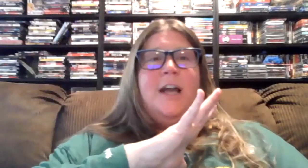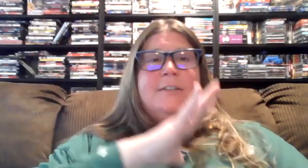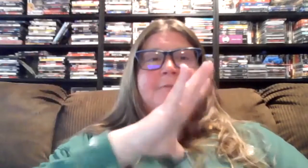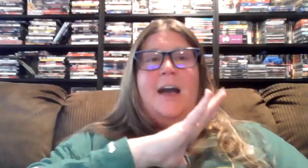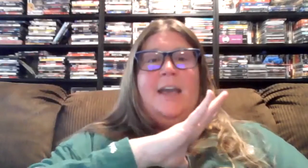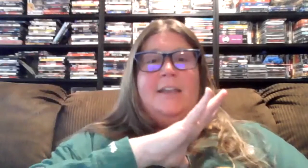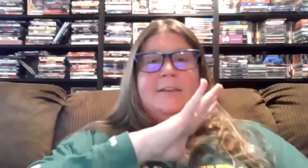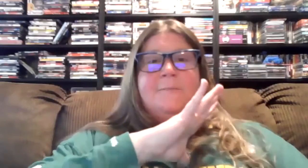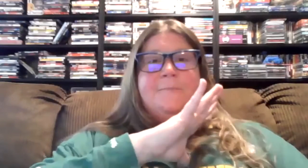chest, fine.